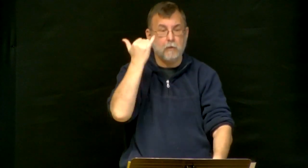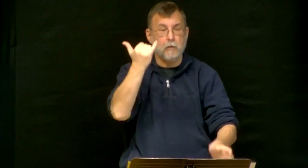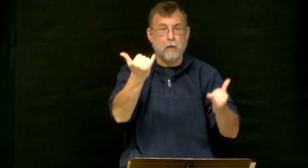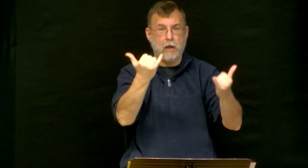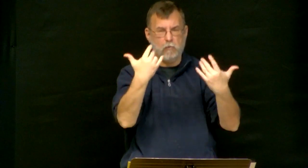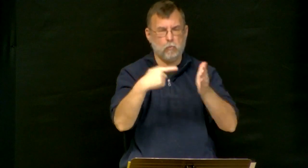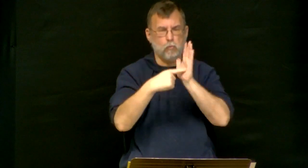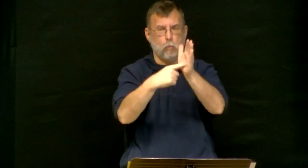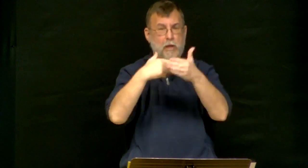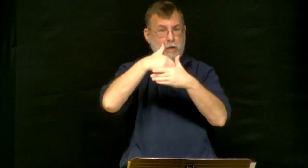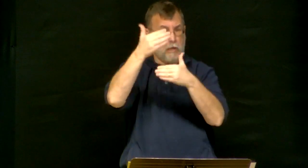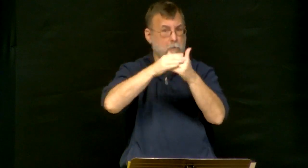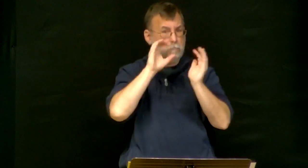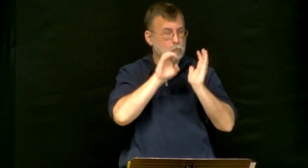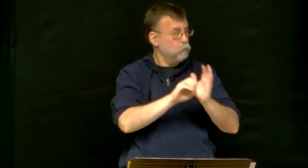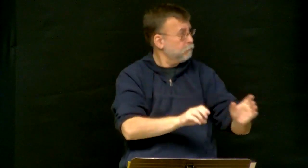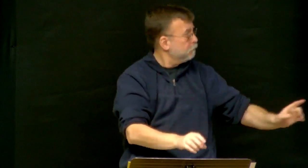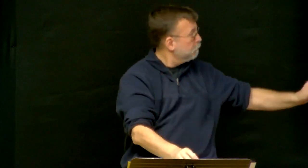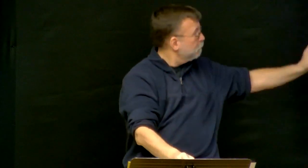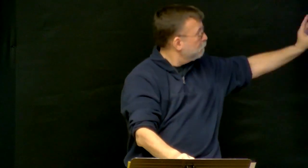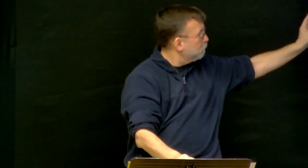Okay, now I want to show you the next picture.